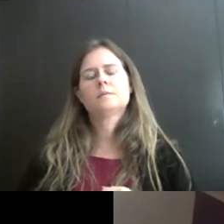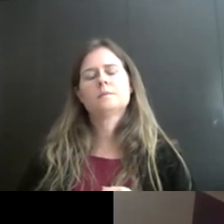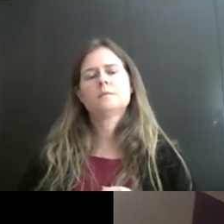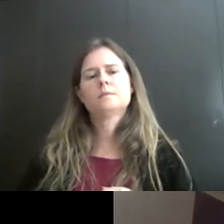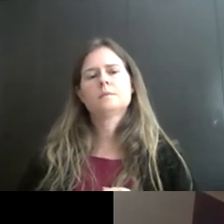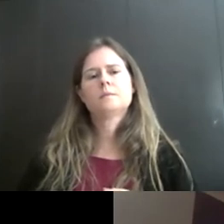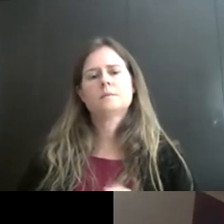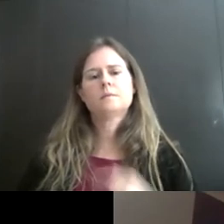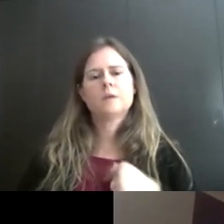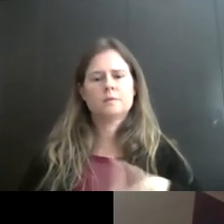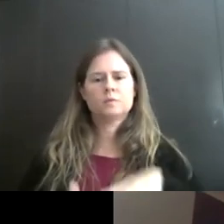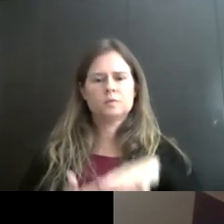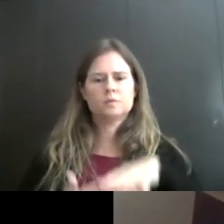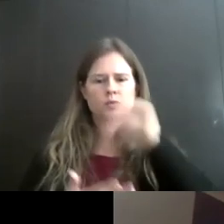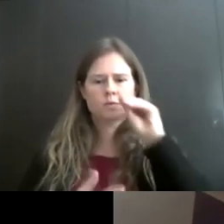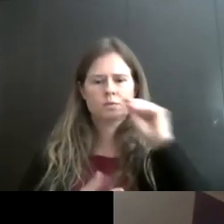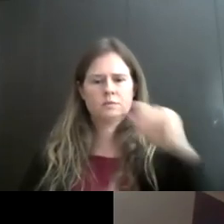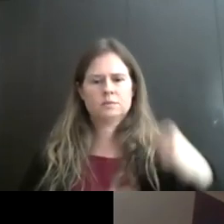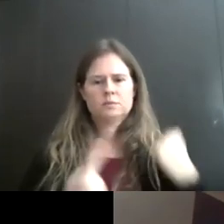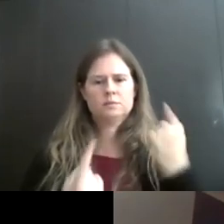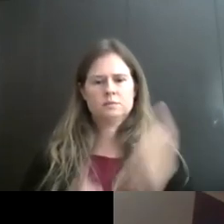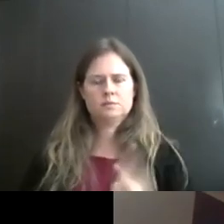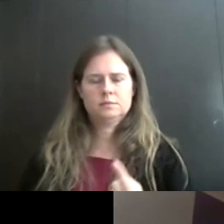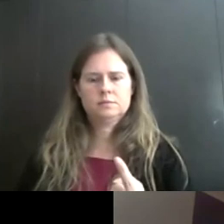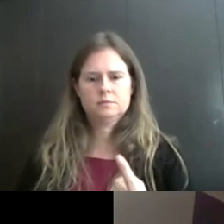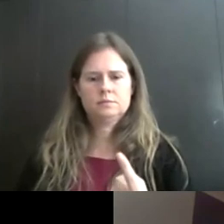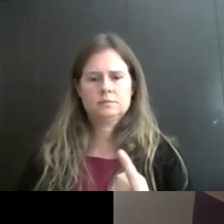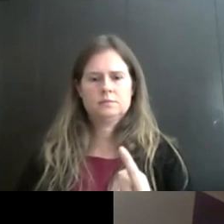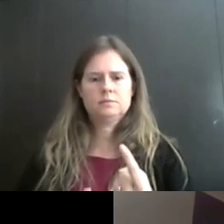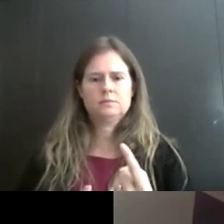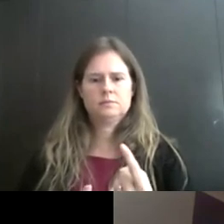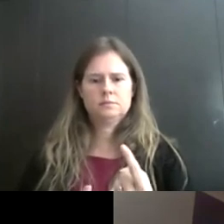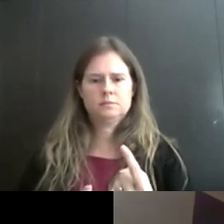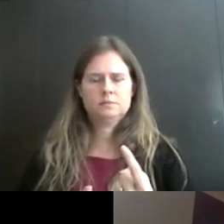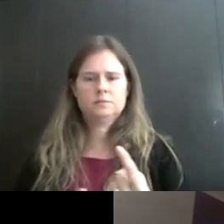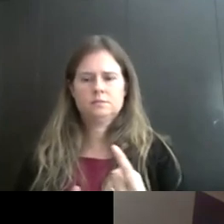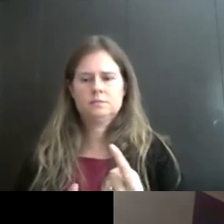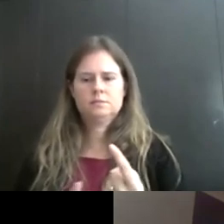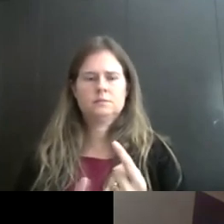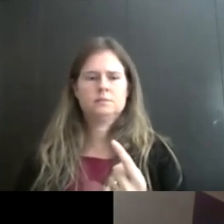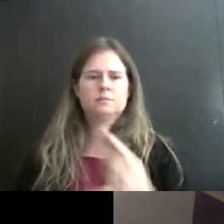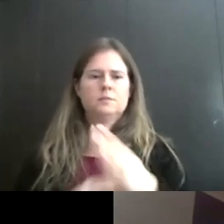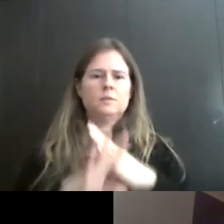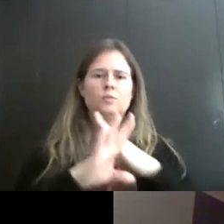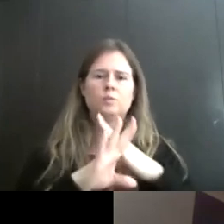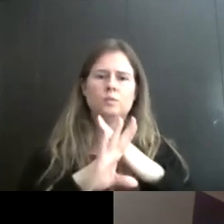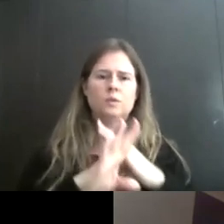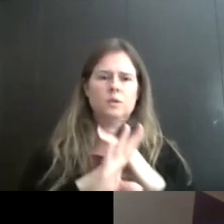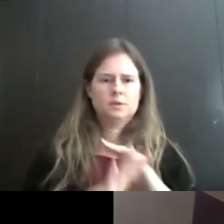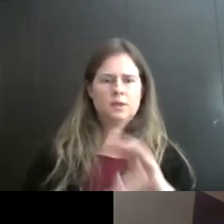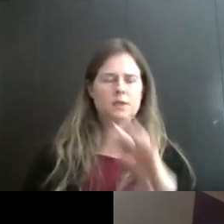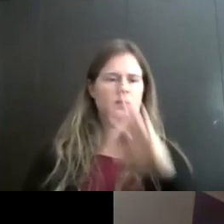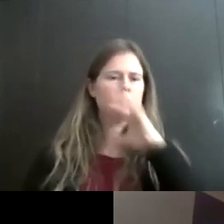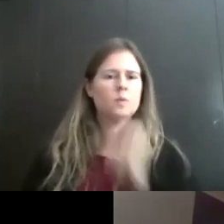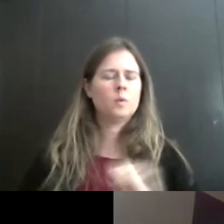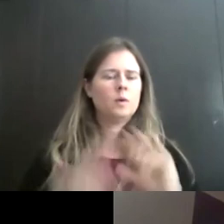I've learned over the years, I've been involved with protecting ancient village sites and working with developers and